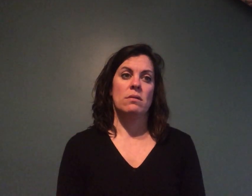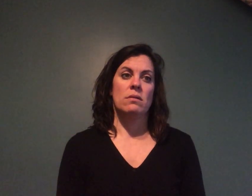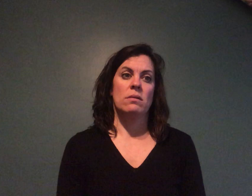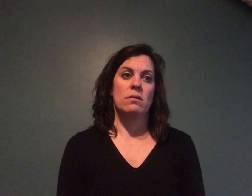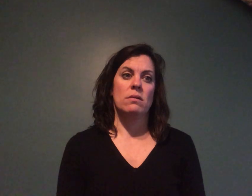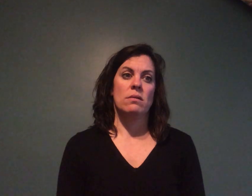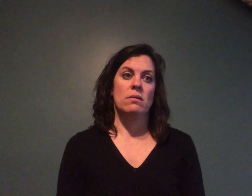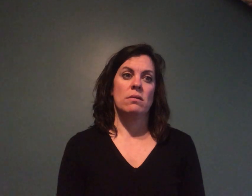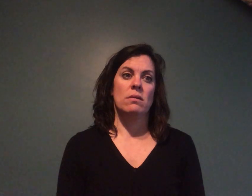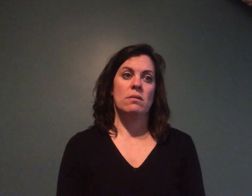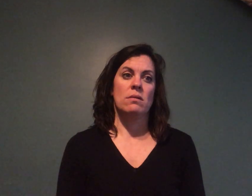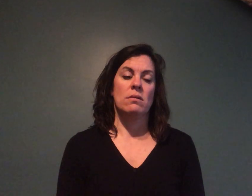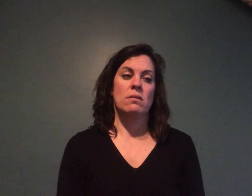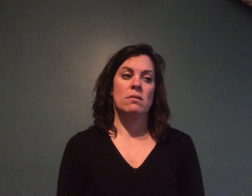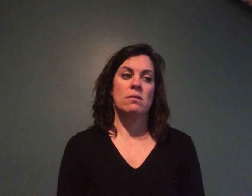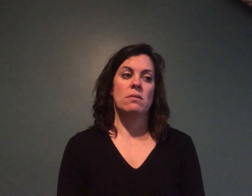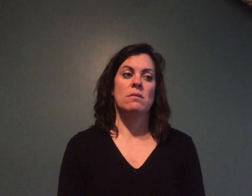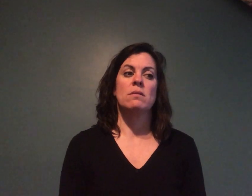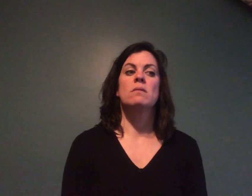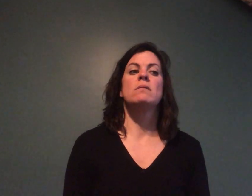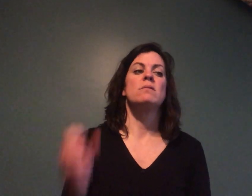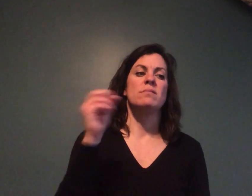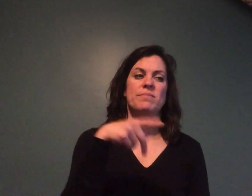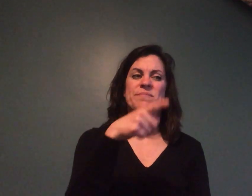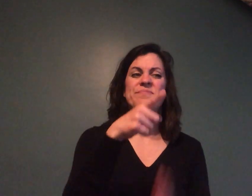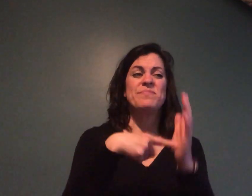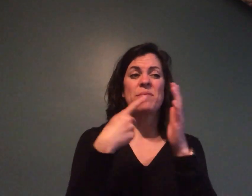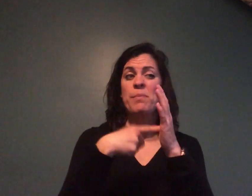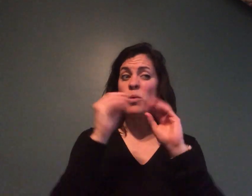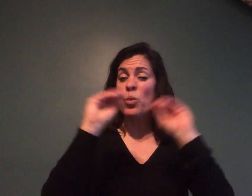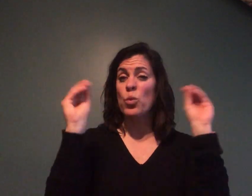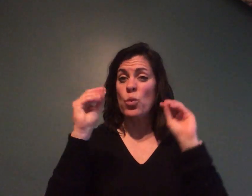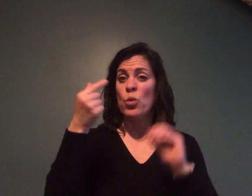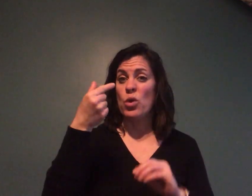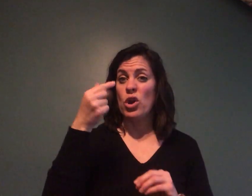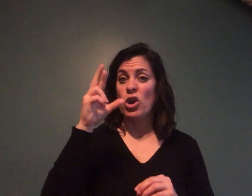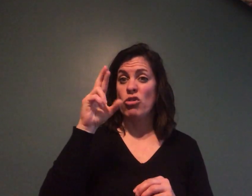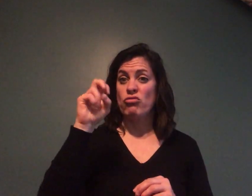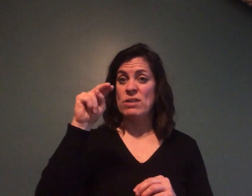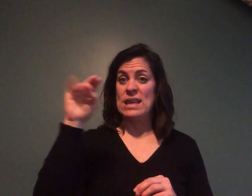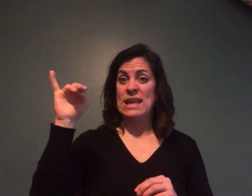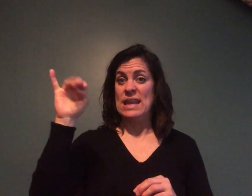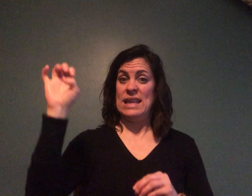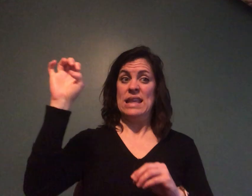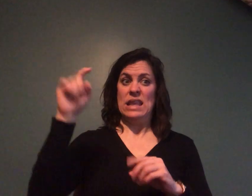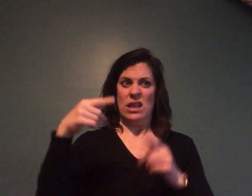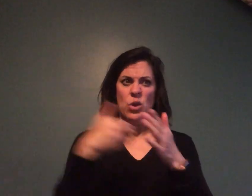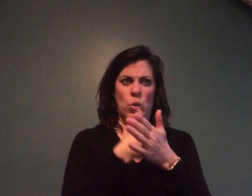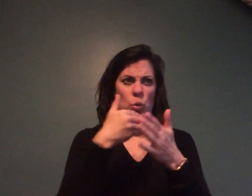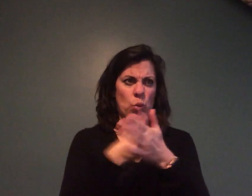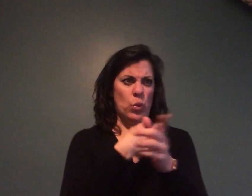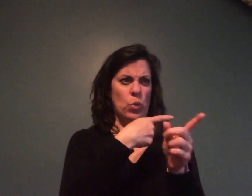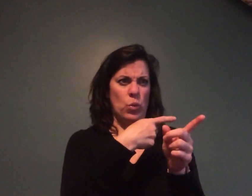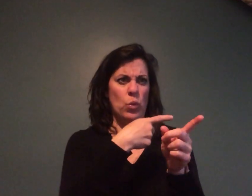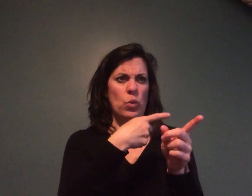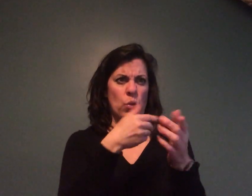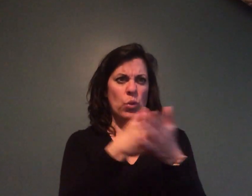stick together terminals. They're pretty expensive, so that would not have been the way to go, but they did. Oh, good. Here's